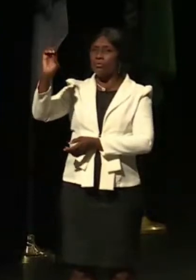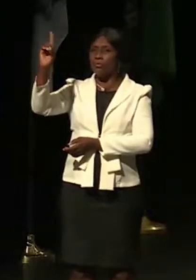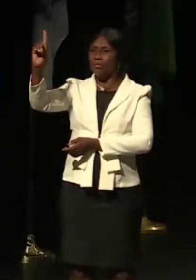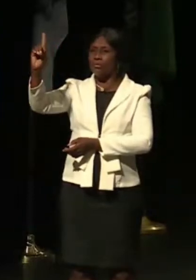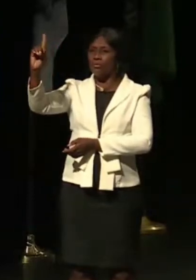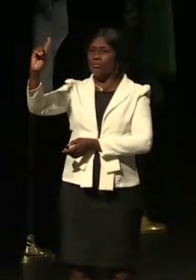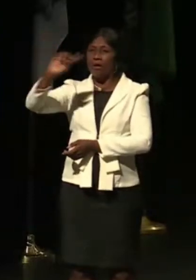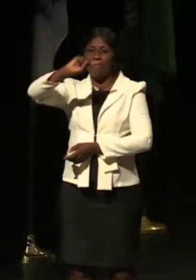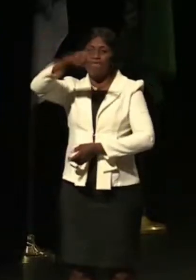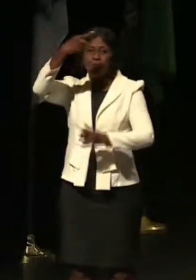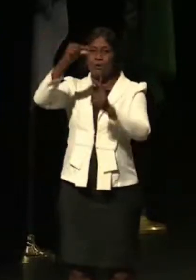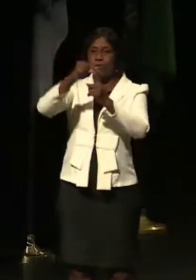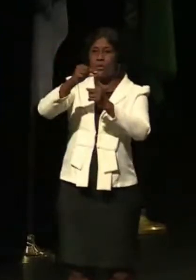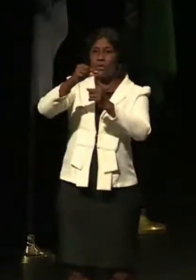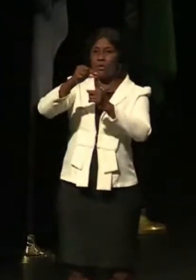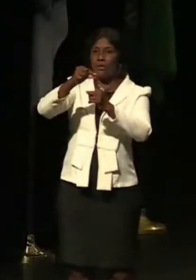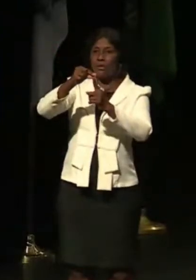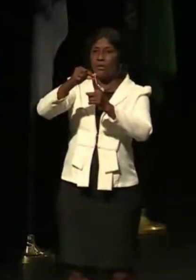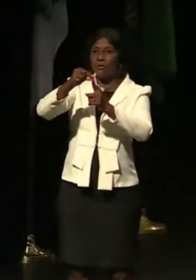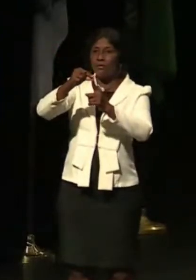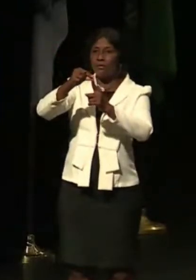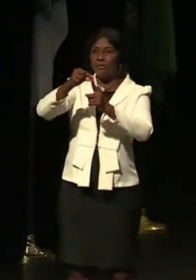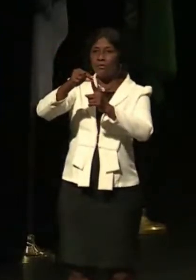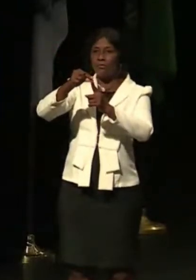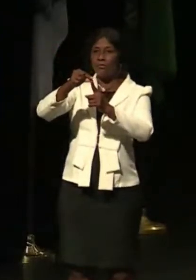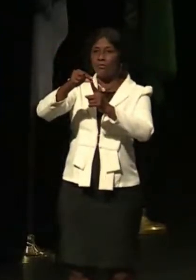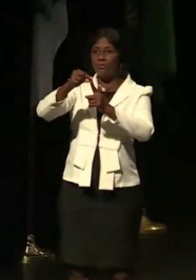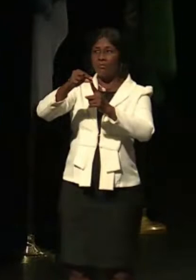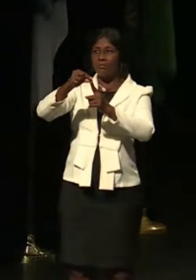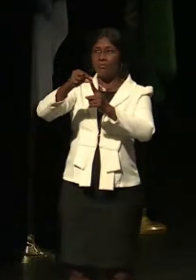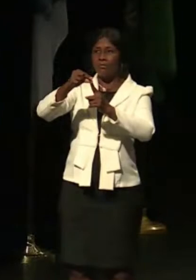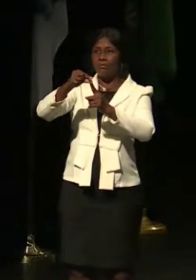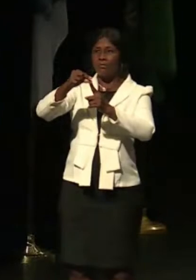anthem. We're so damn corrupt, that is the problem.